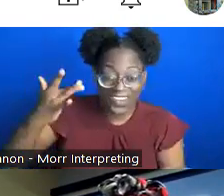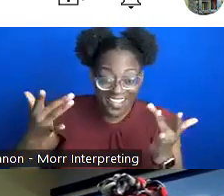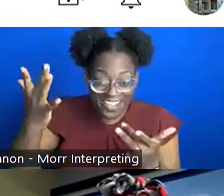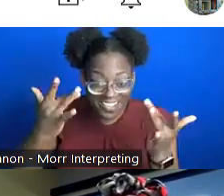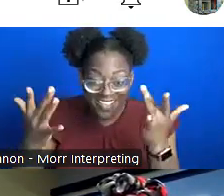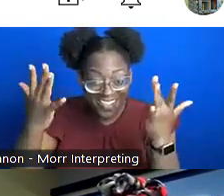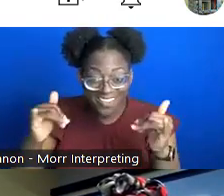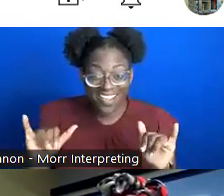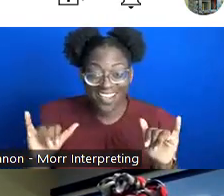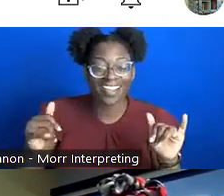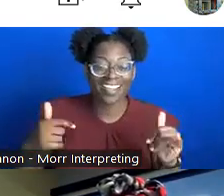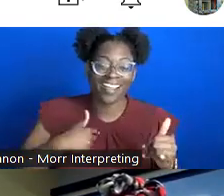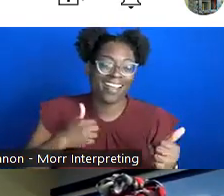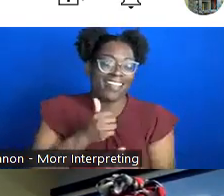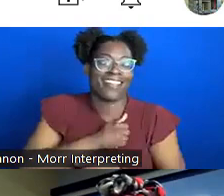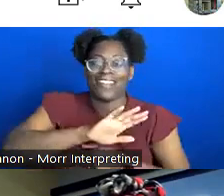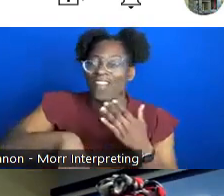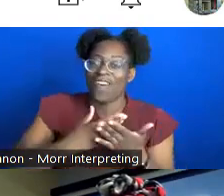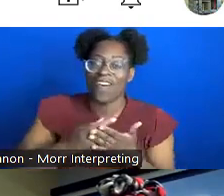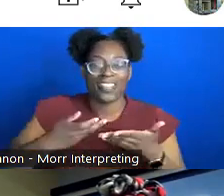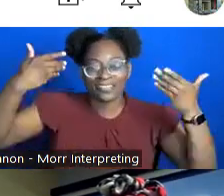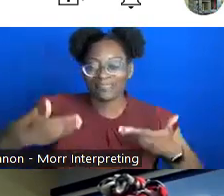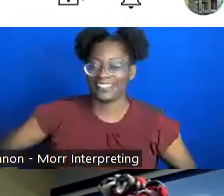I love all of me.